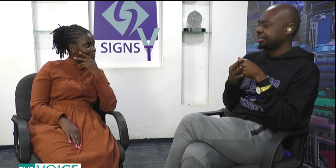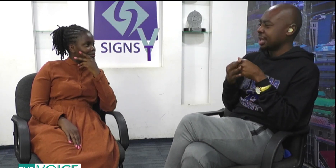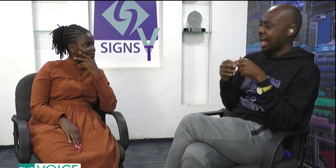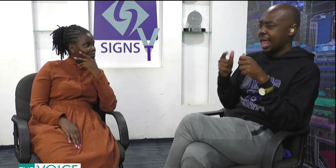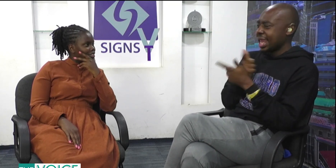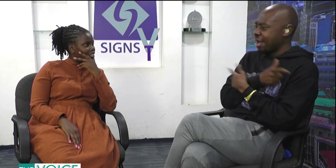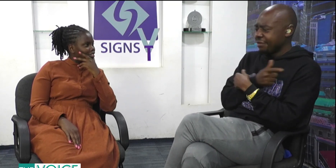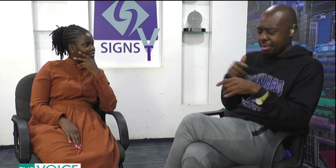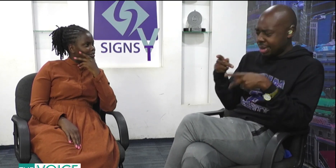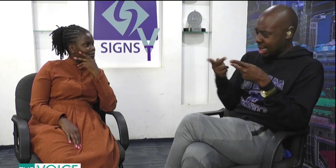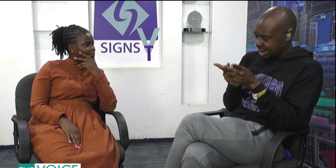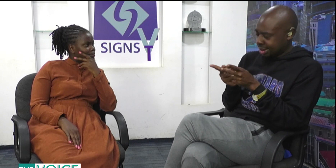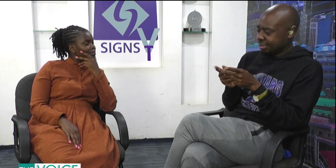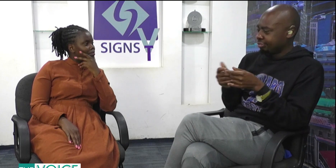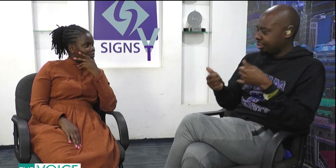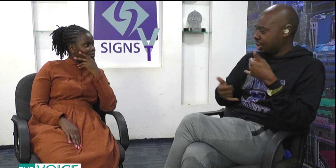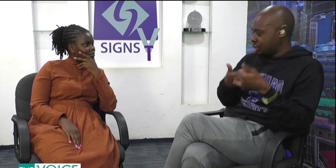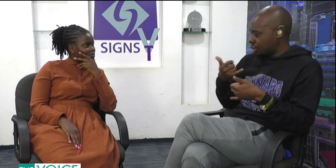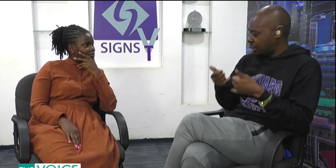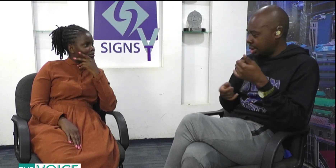So in August,